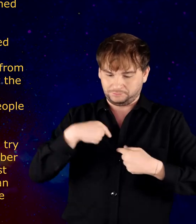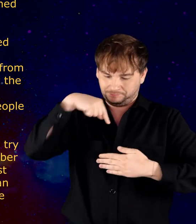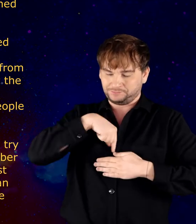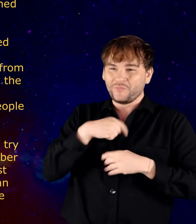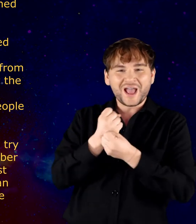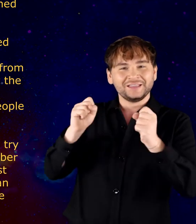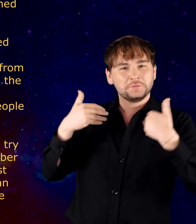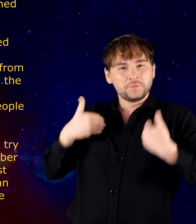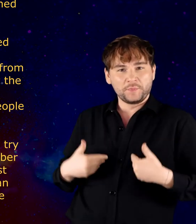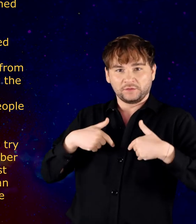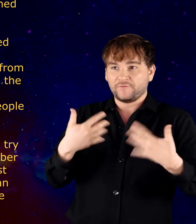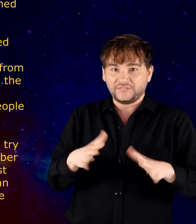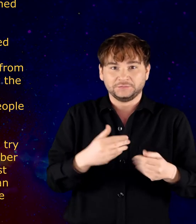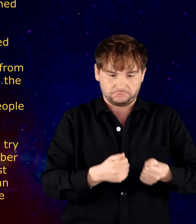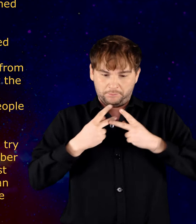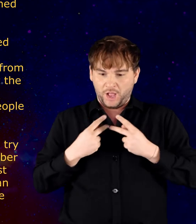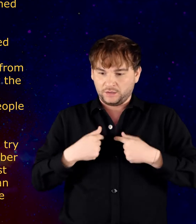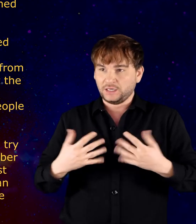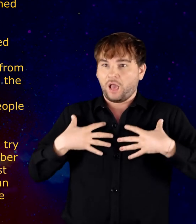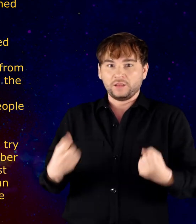Do you want to isolate my antibodies?